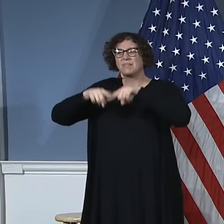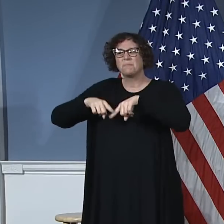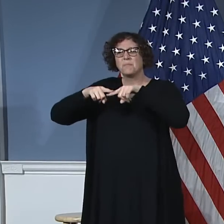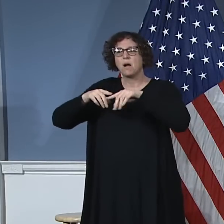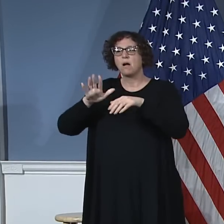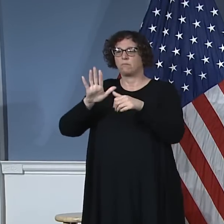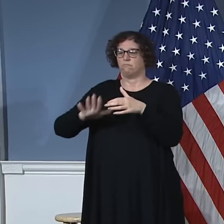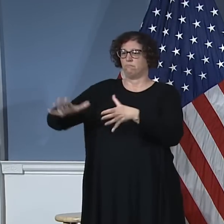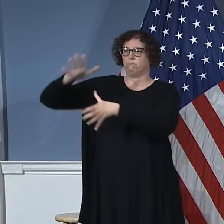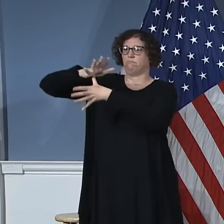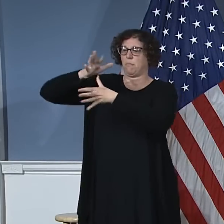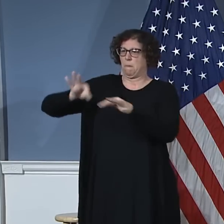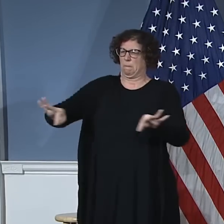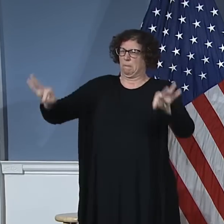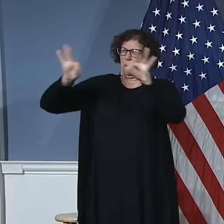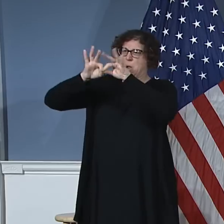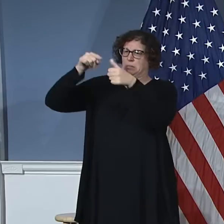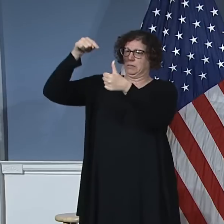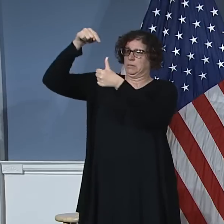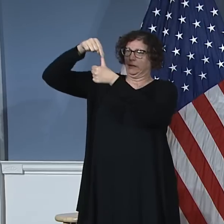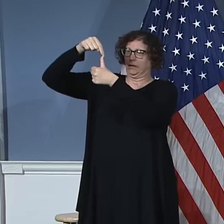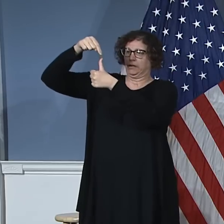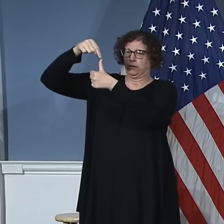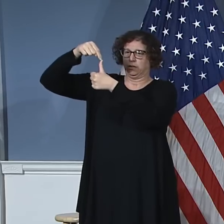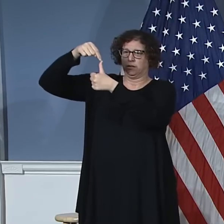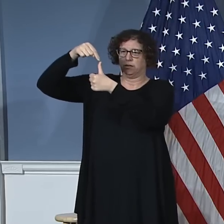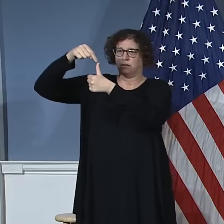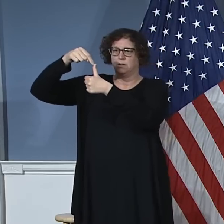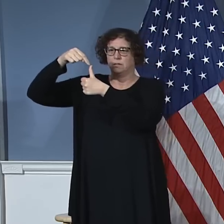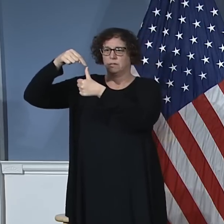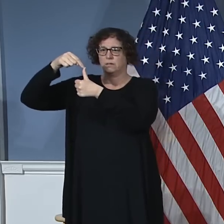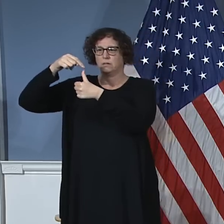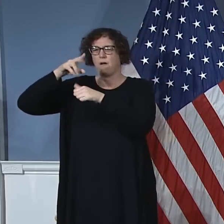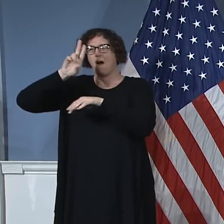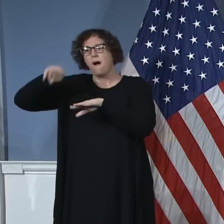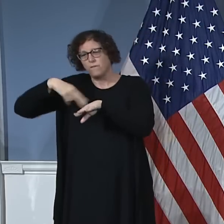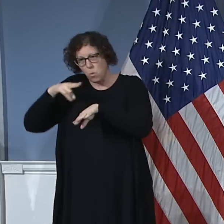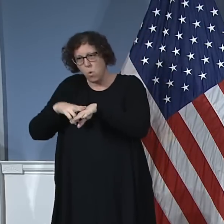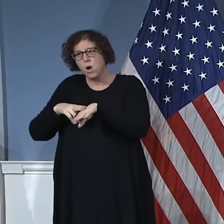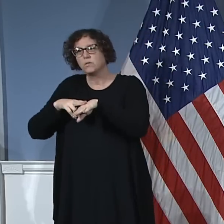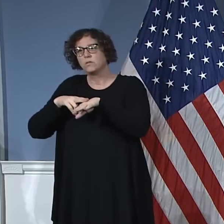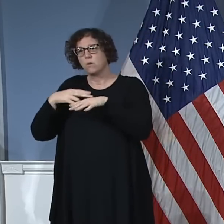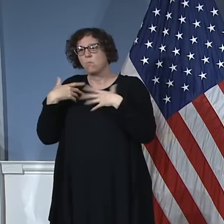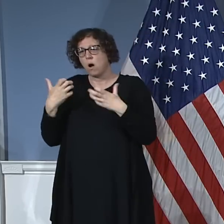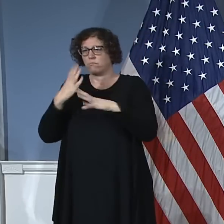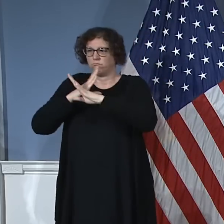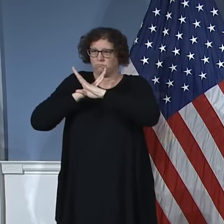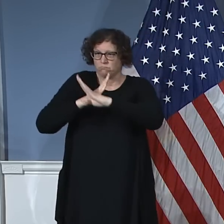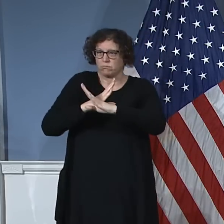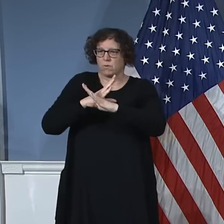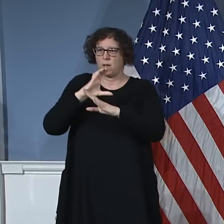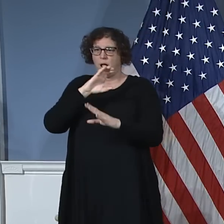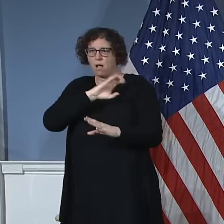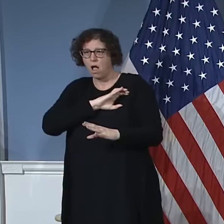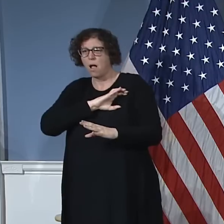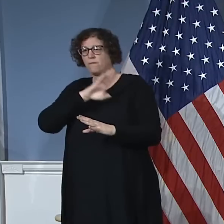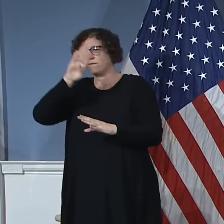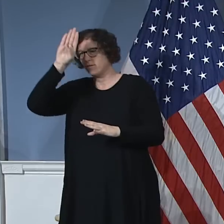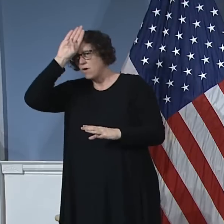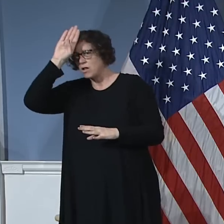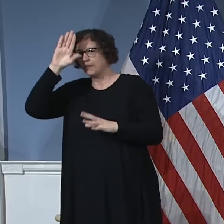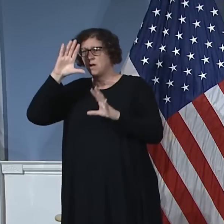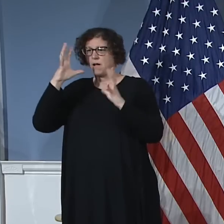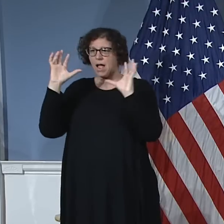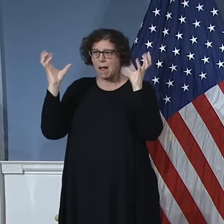priority given, of course, to protecting our healthcare workers and our first responders, but that's